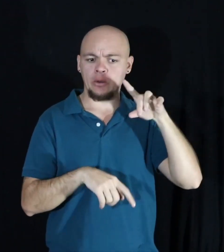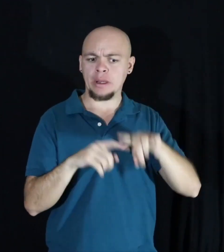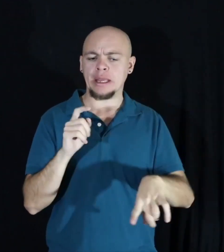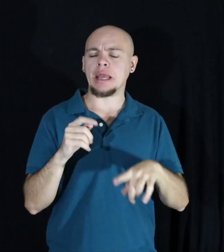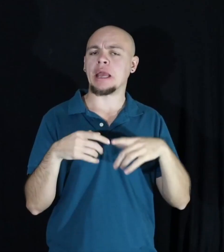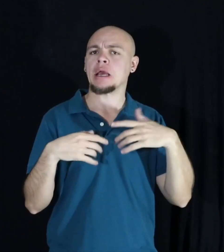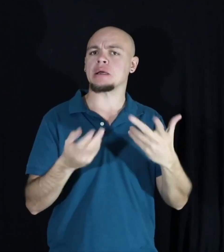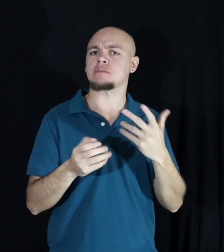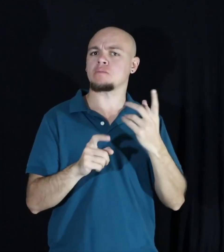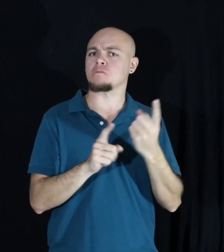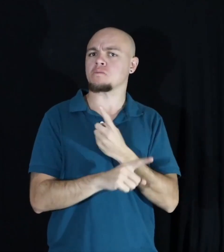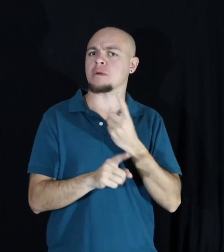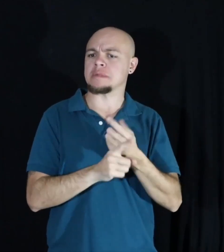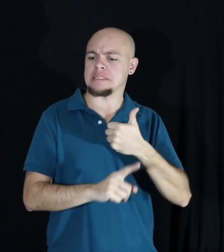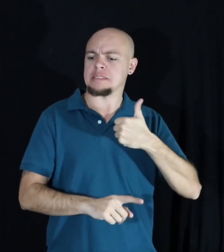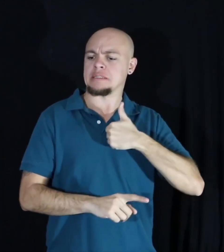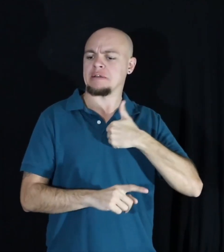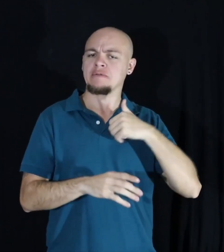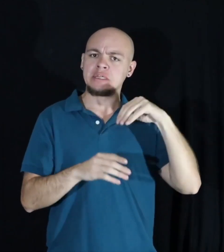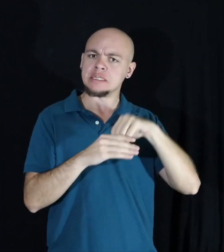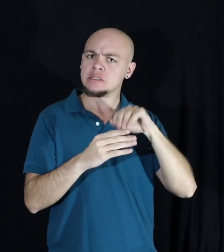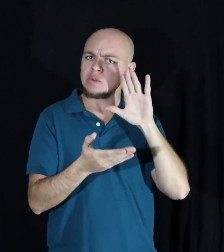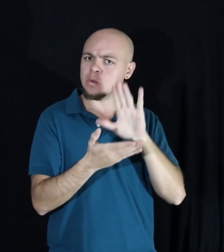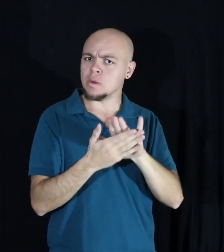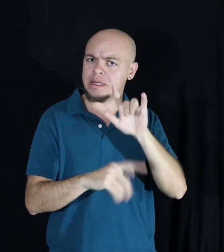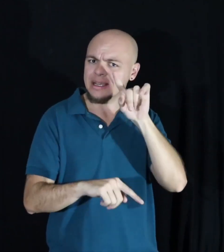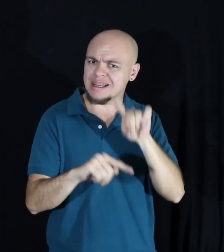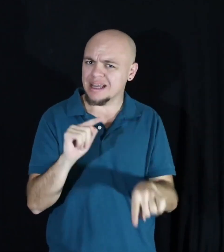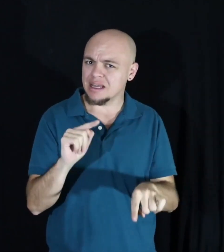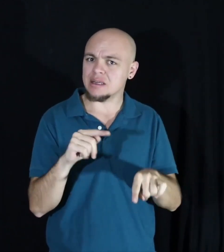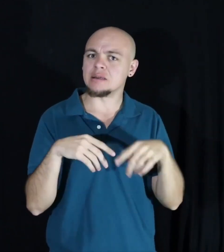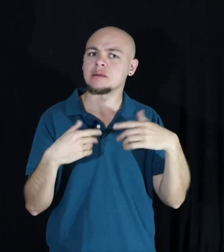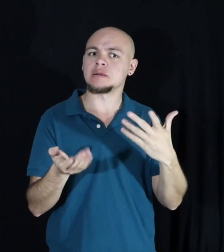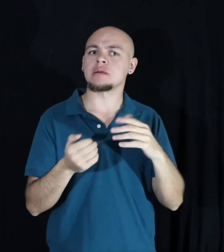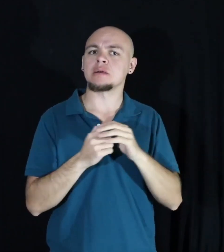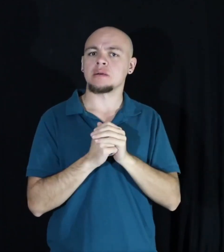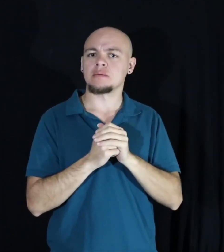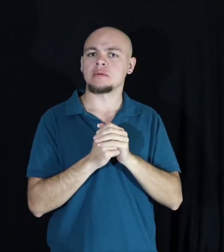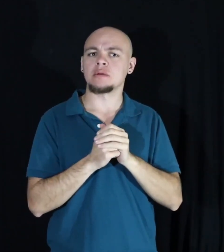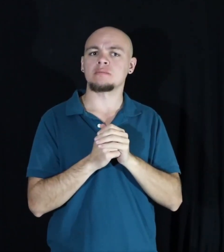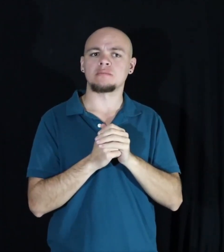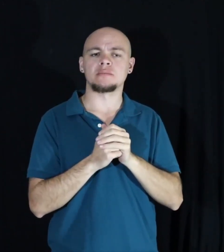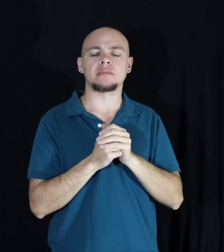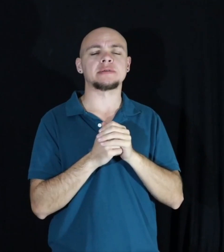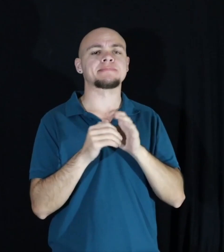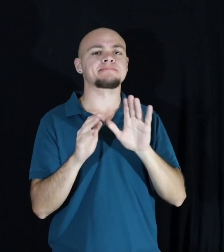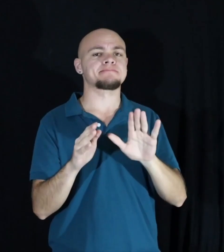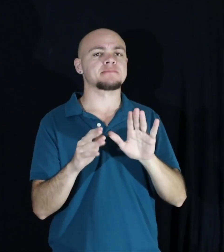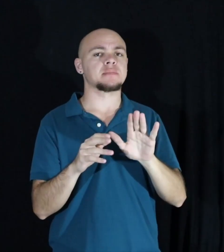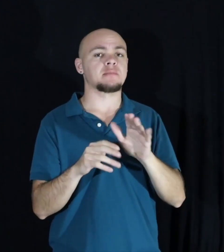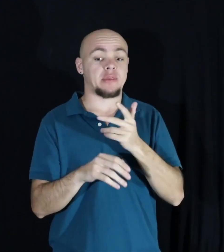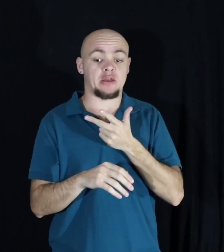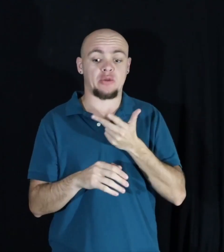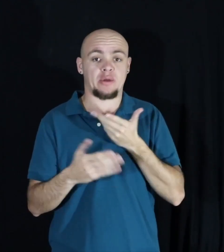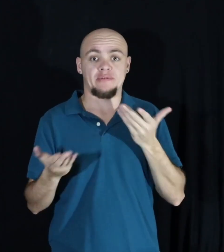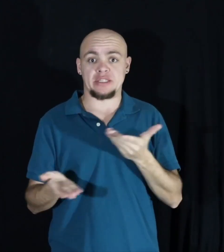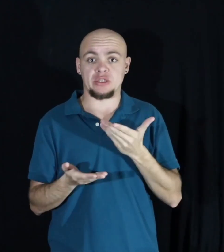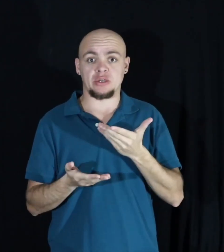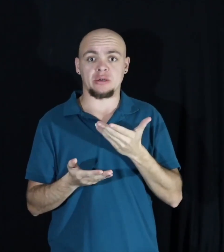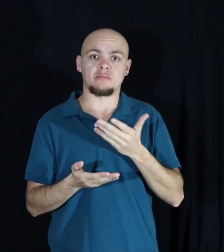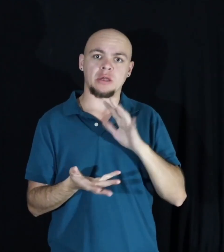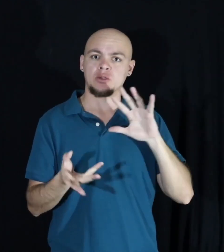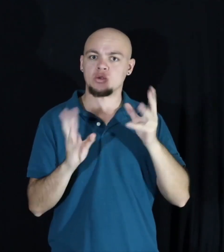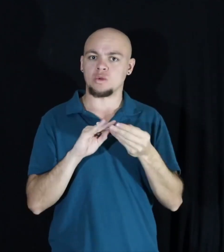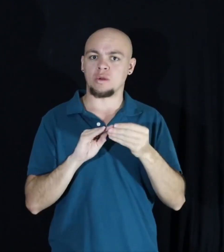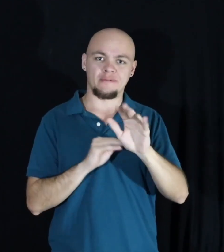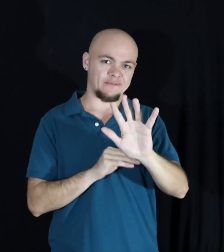be ourselves in school. This led us to create Halo Schools. However, there's only 3 of us here, but there's only 5 of us, so we